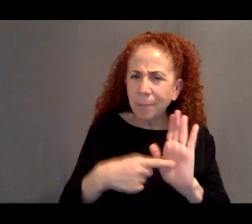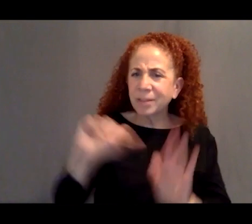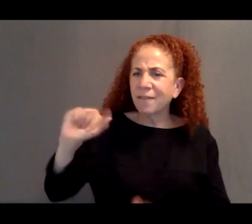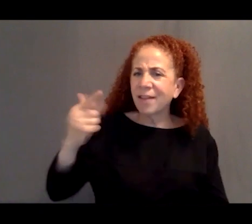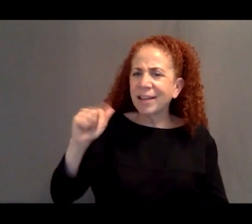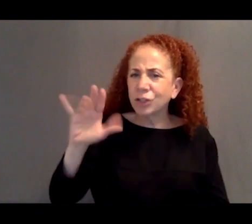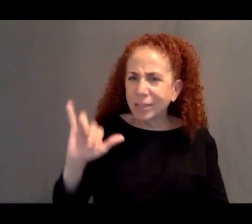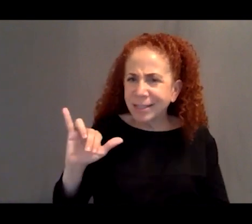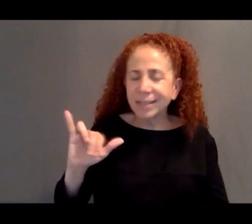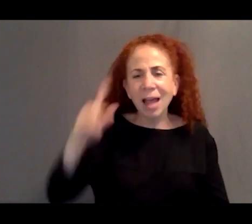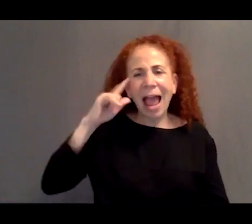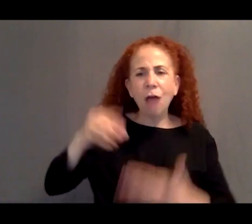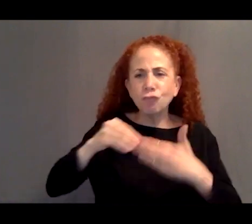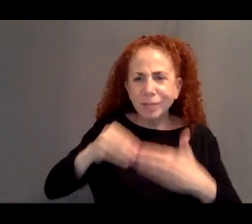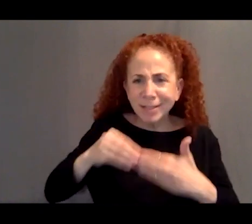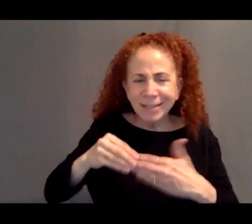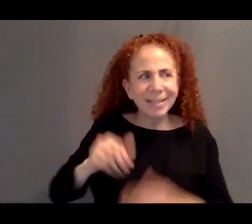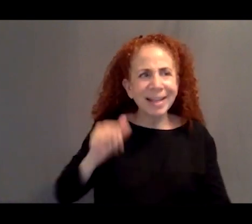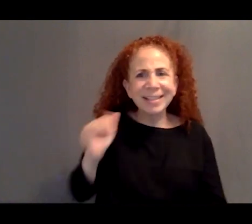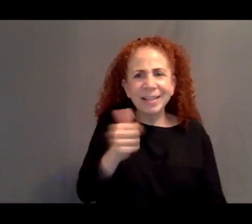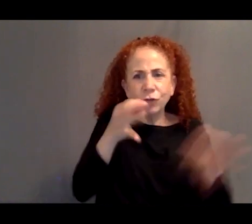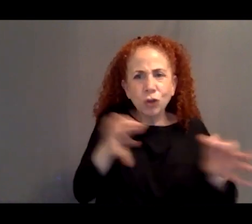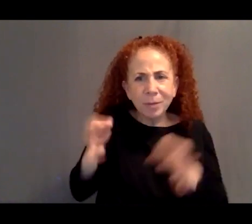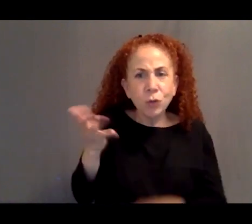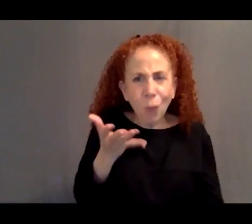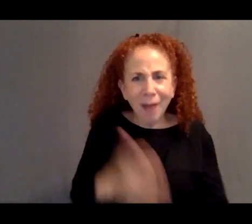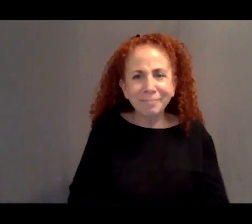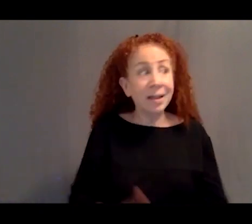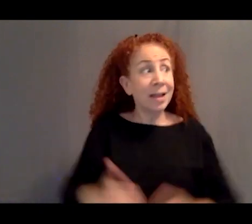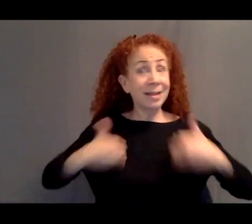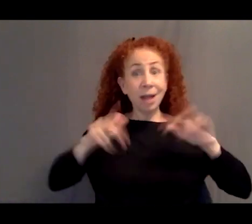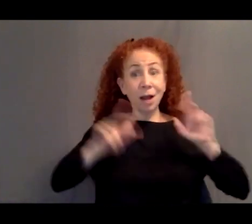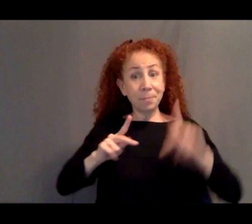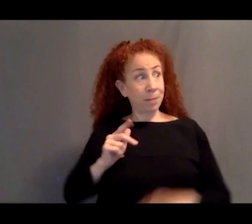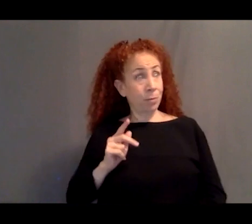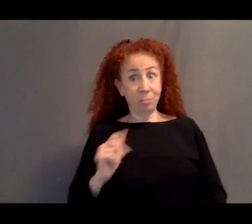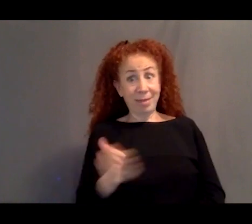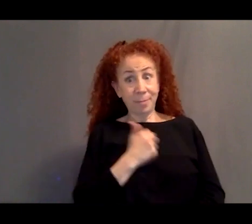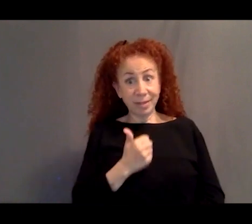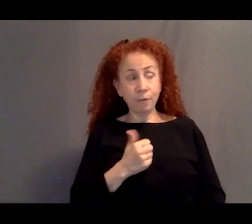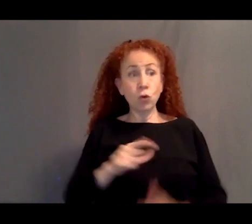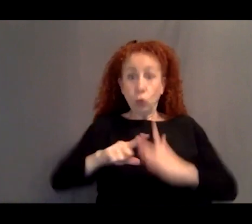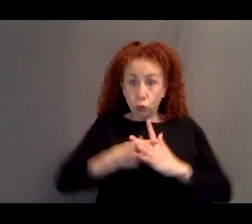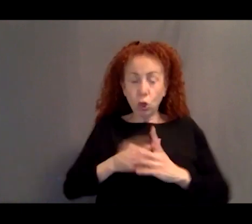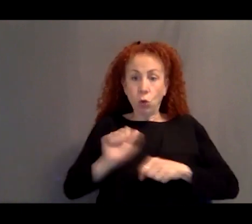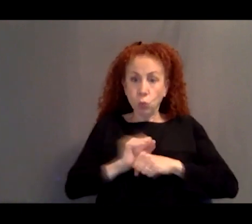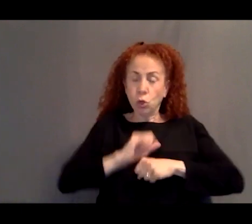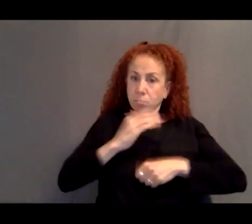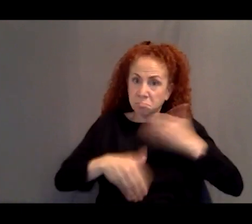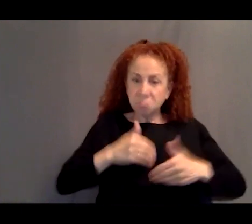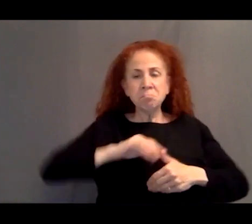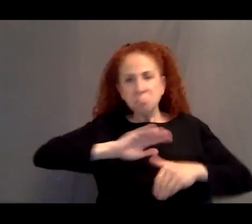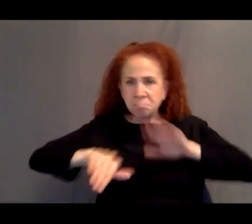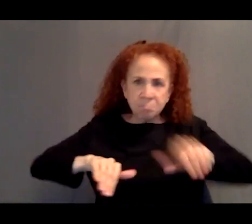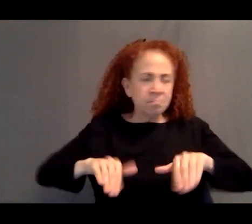agency and resilience and self-determination were young people who were carving out lives, raising